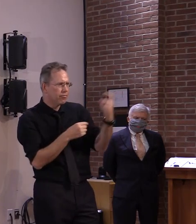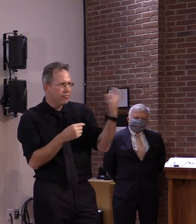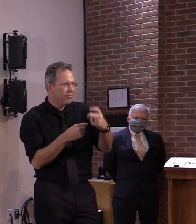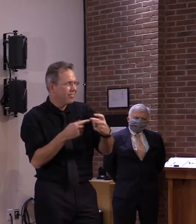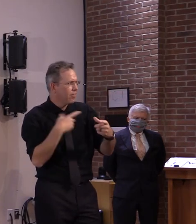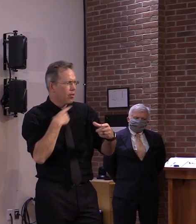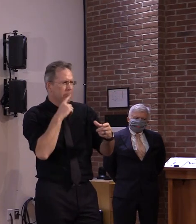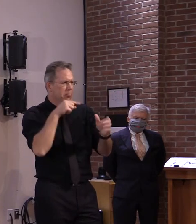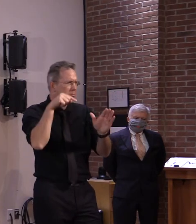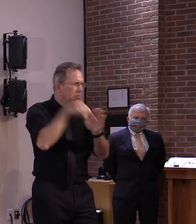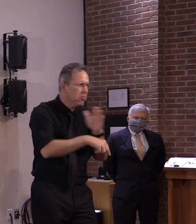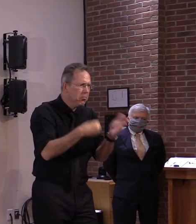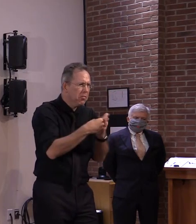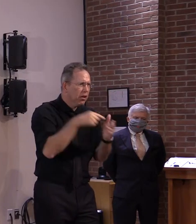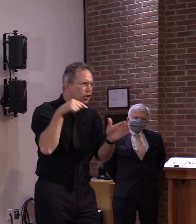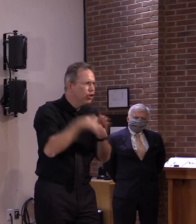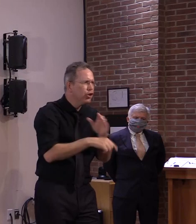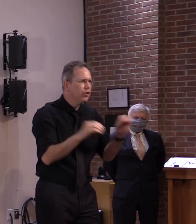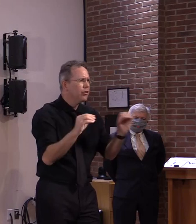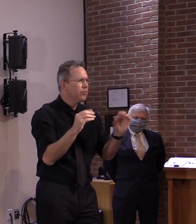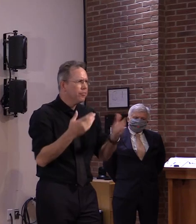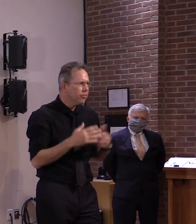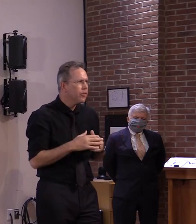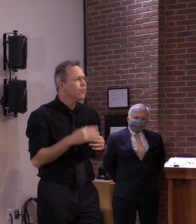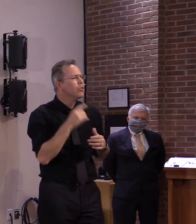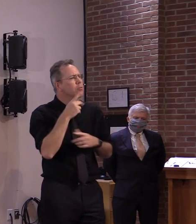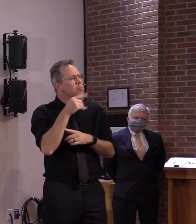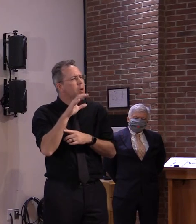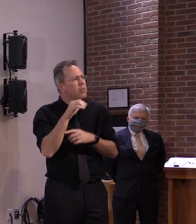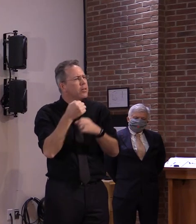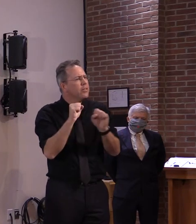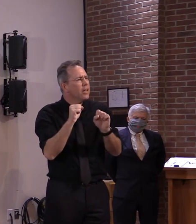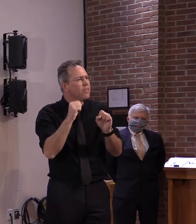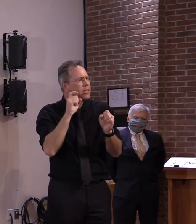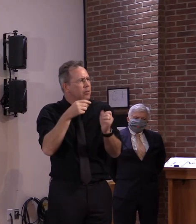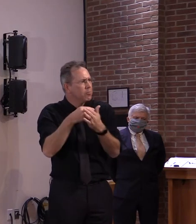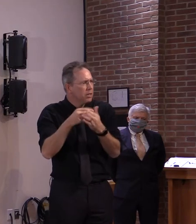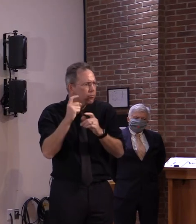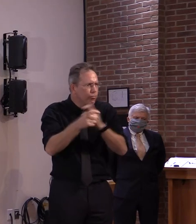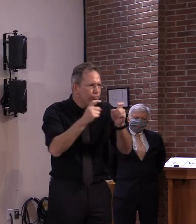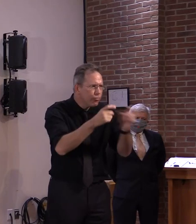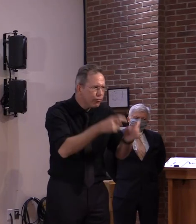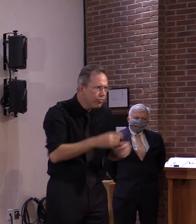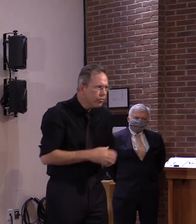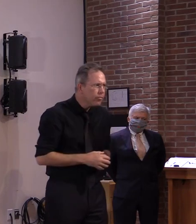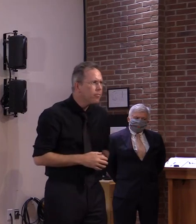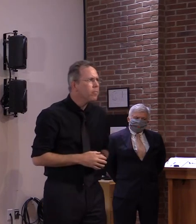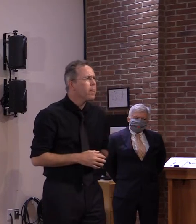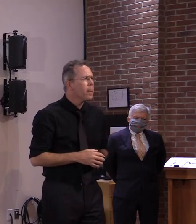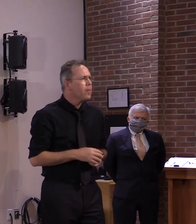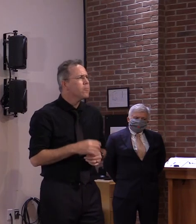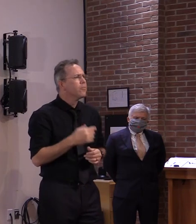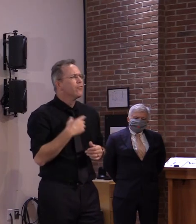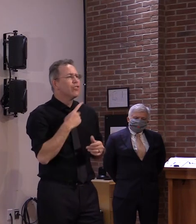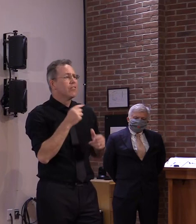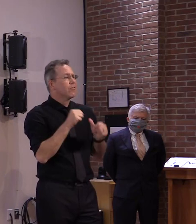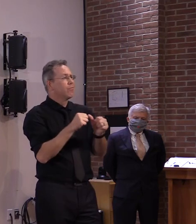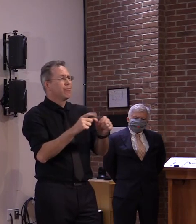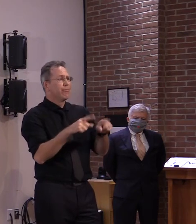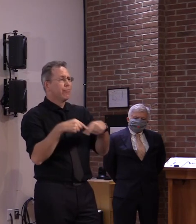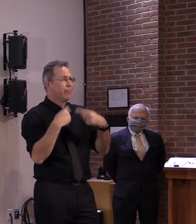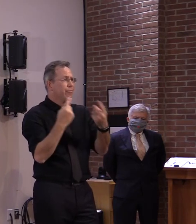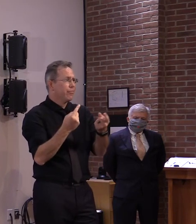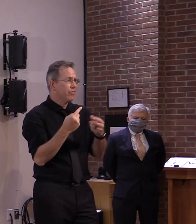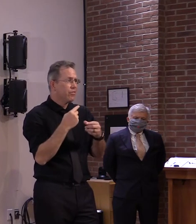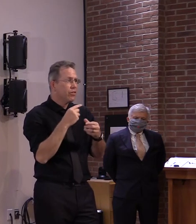of public safety assets and services statewide that is a thread we could pull on for a couple of hours around what